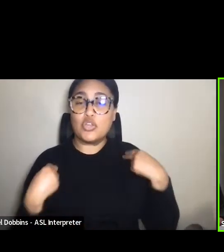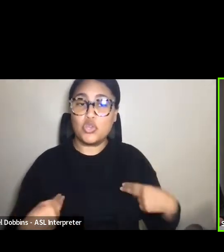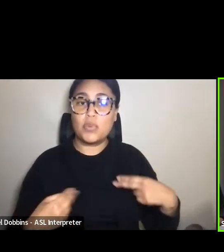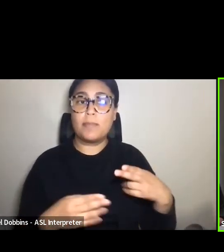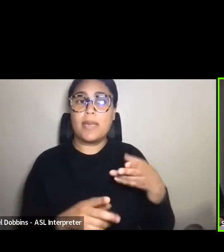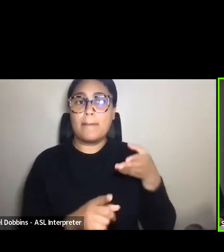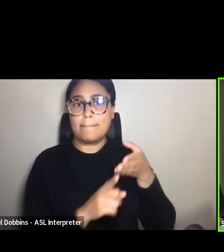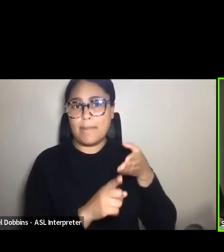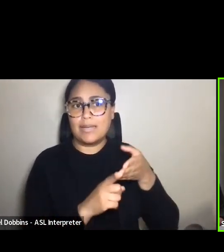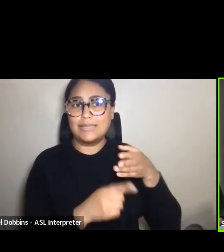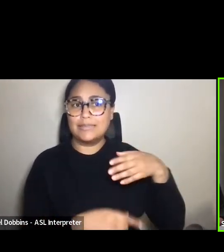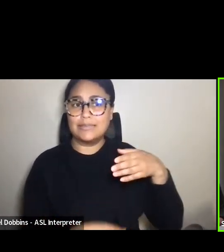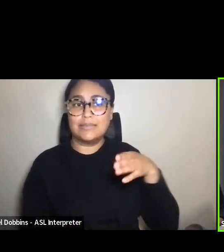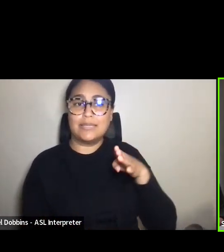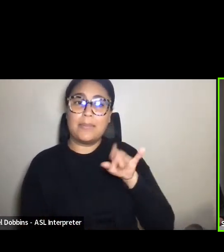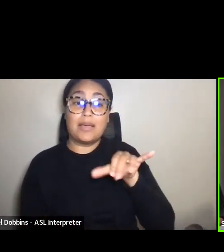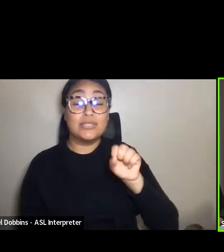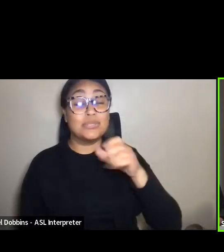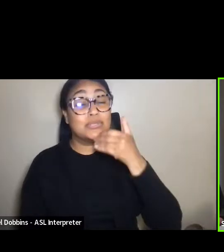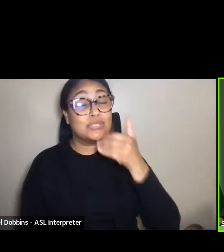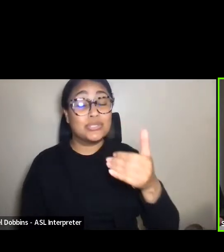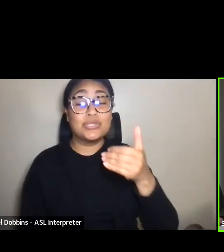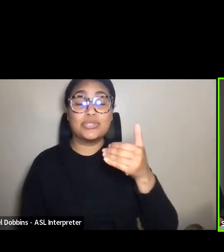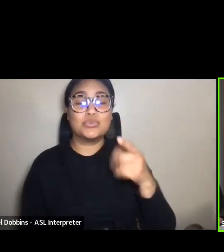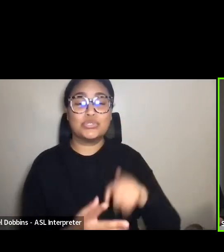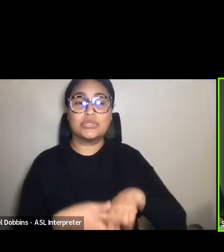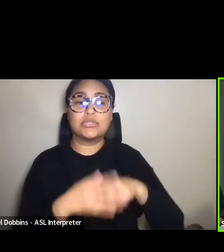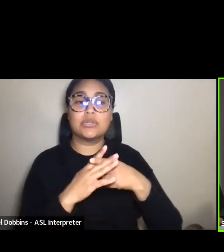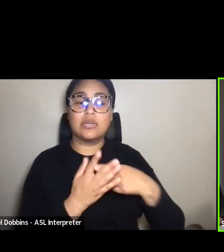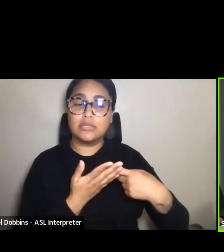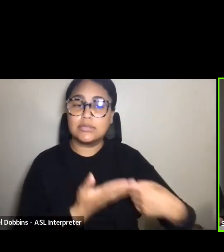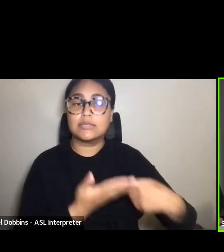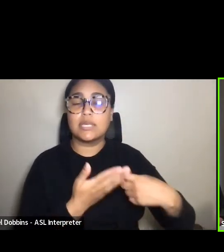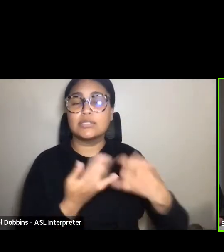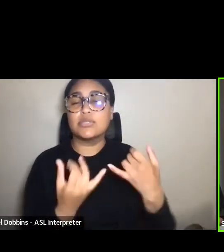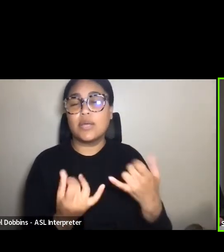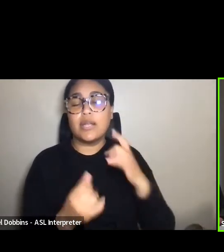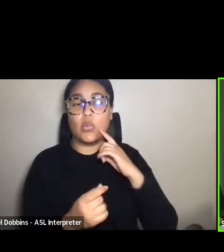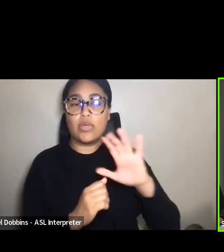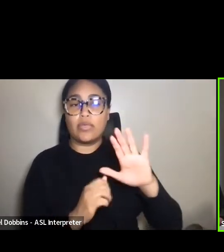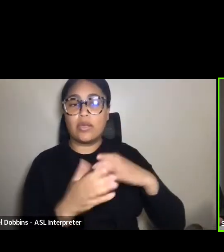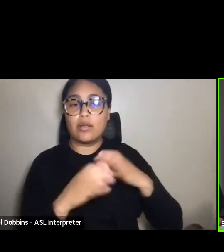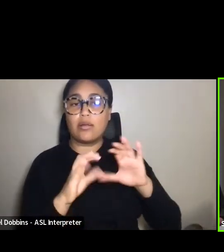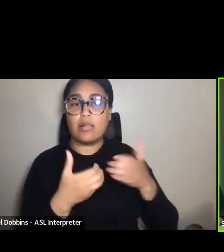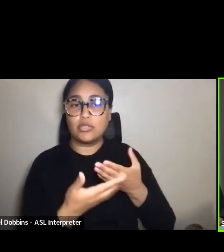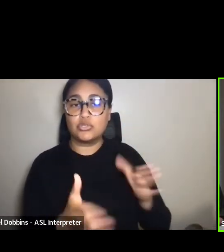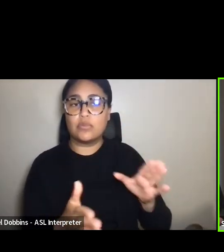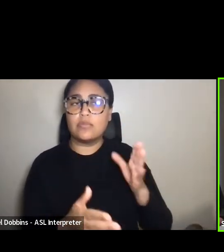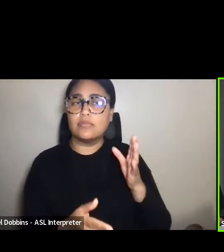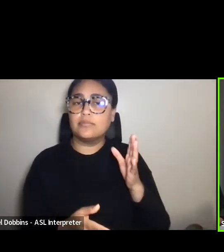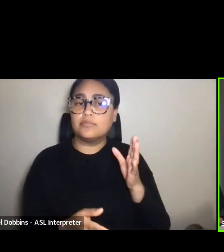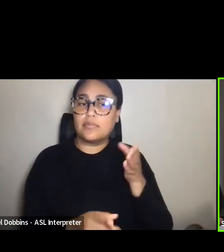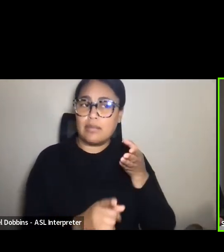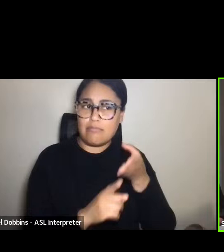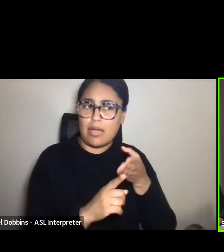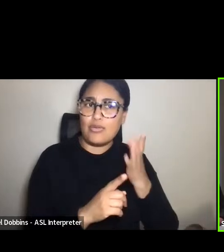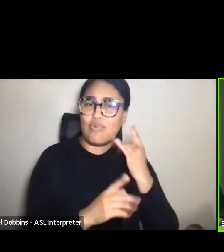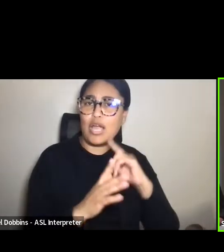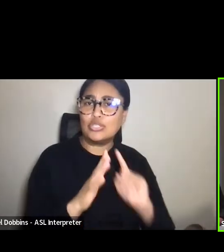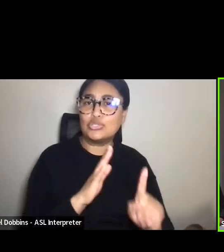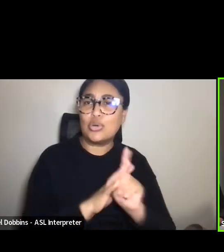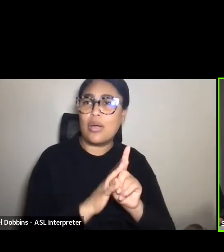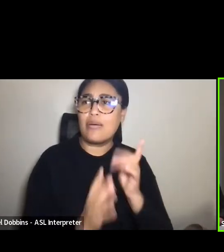is a really great question for students to be talking about and discussing in their classes. Why do those biases show up